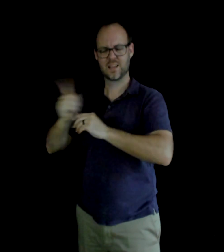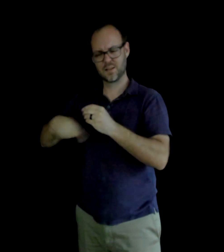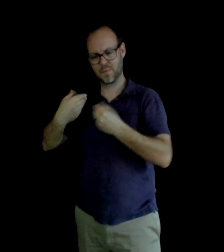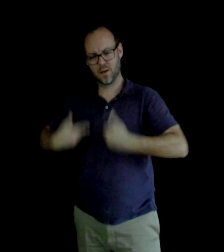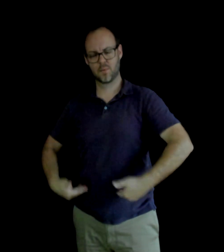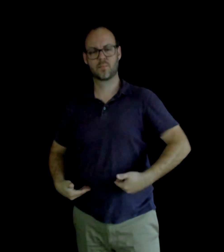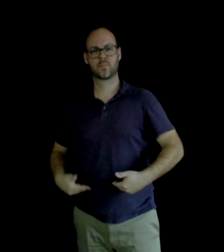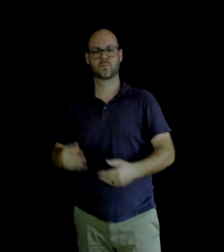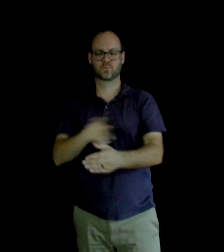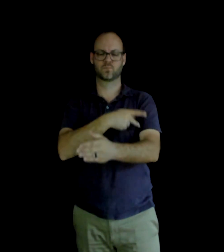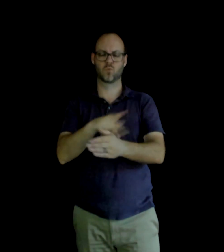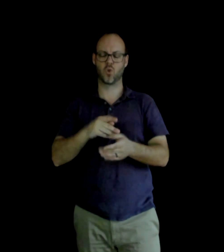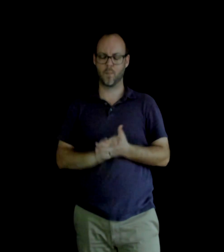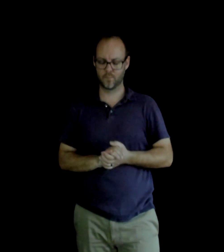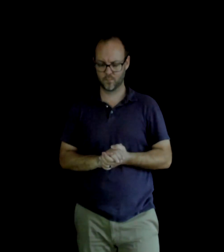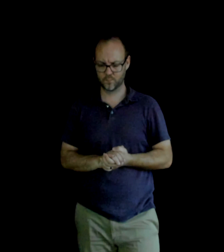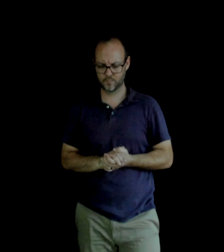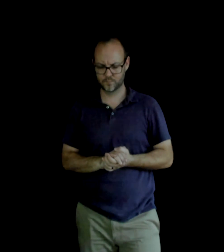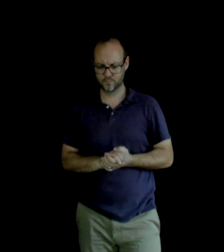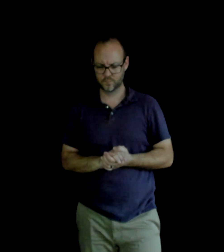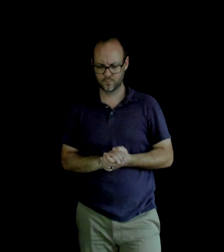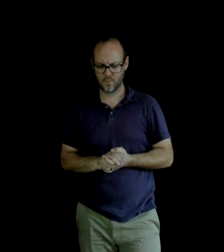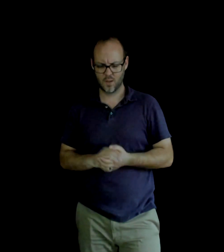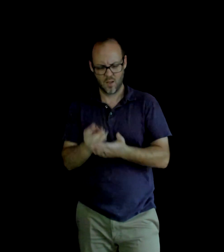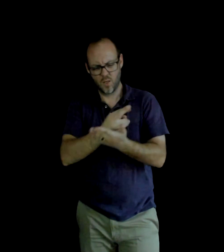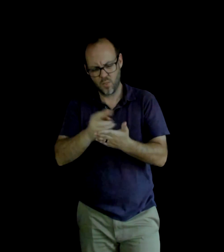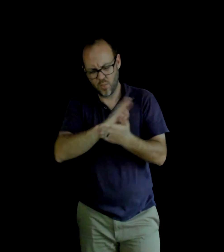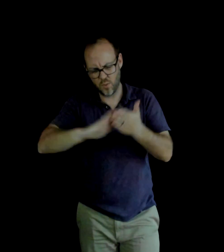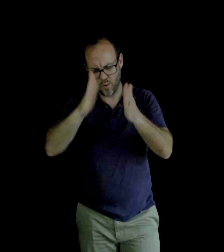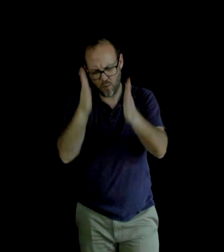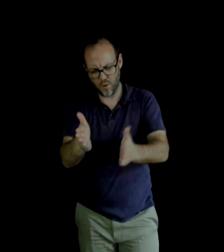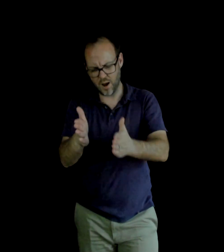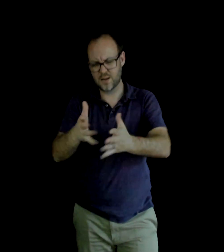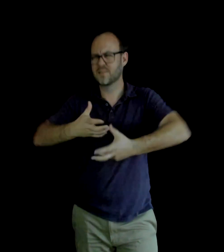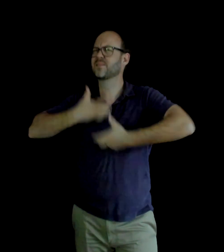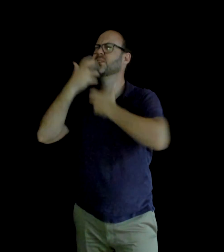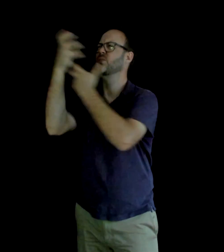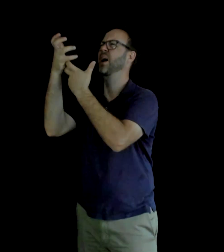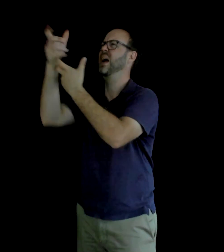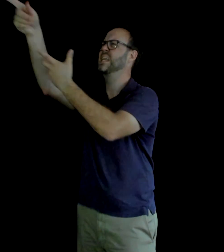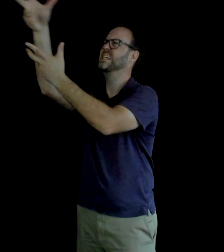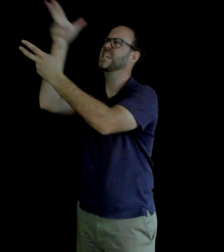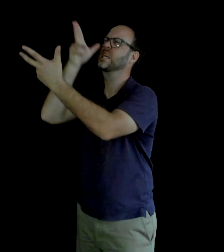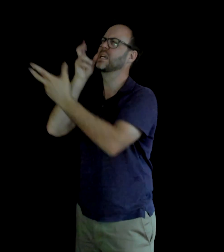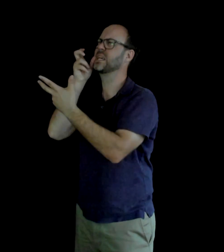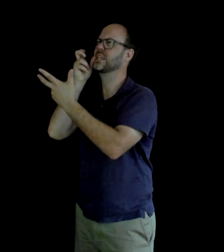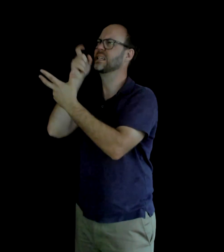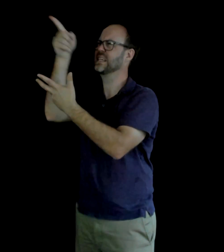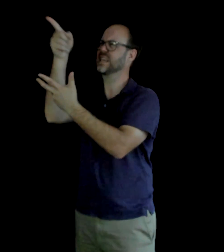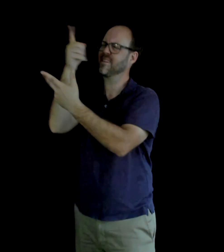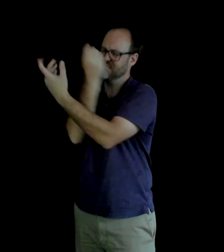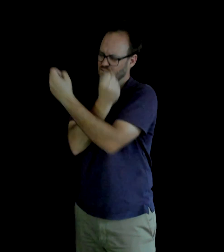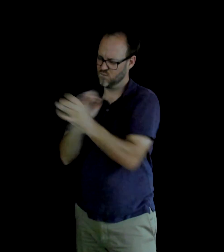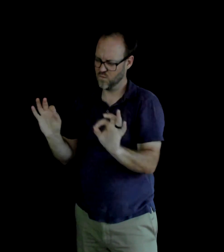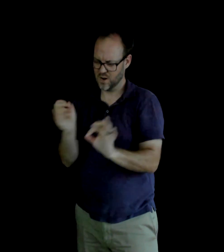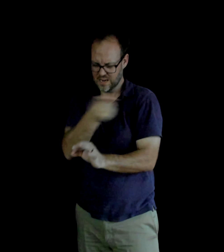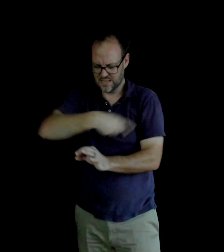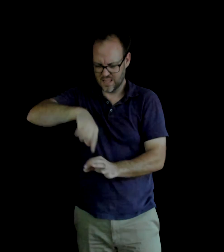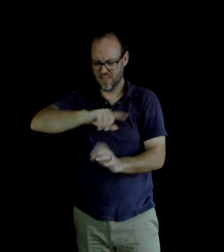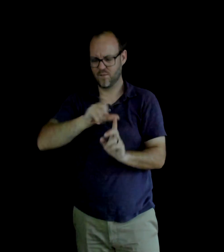you. Here's one from the Psalms. The righteous cry out, and the Lord hears them. He delivers them from all